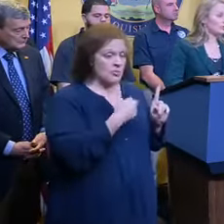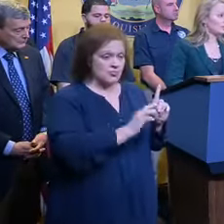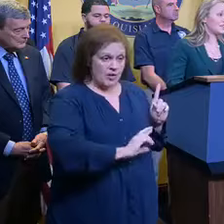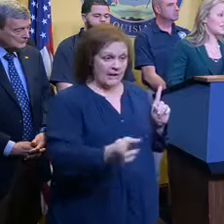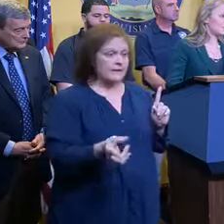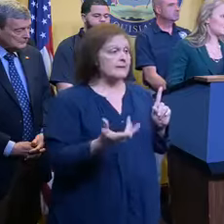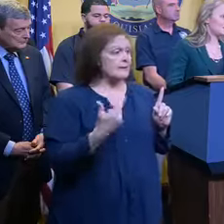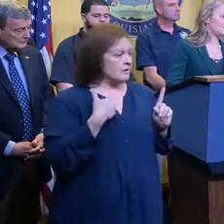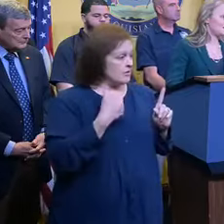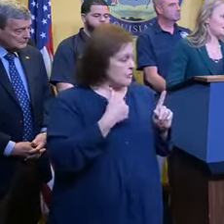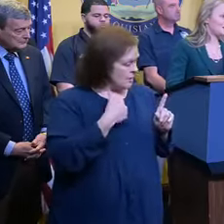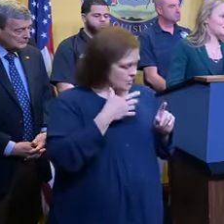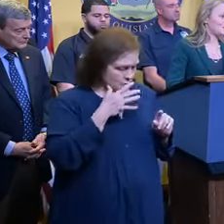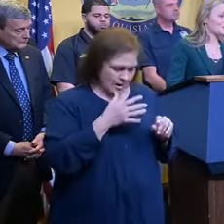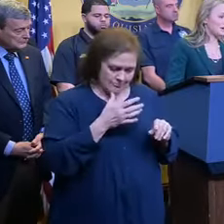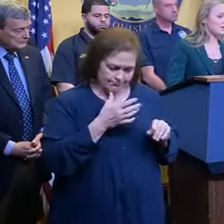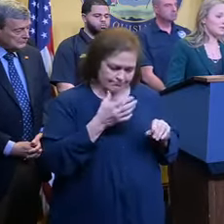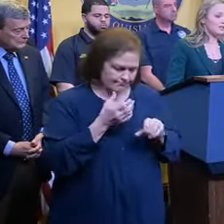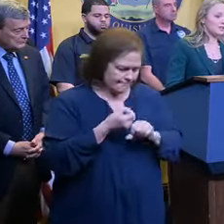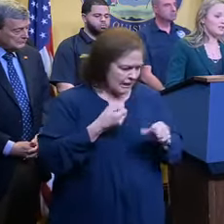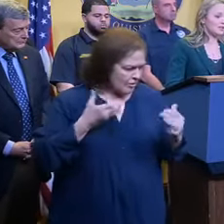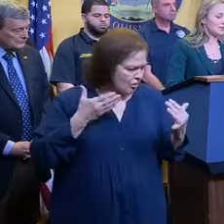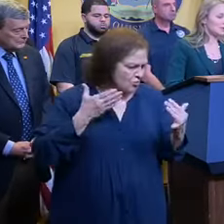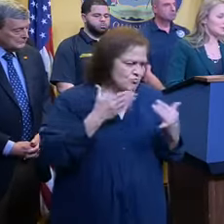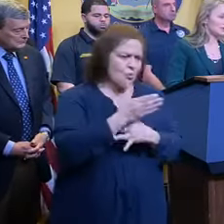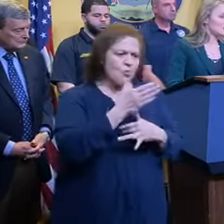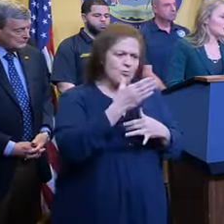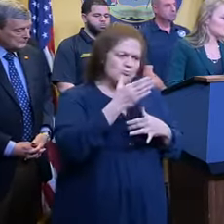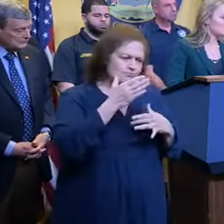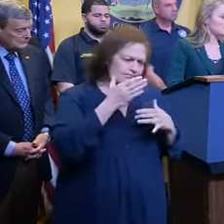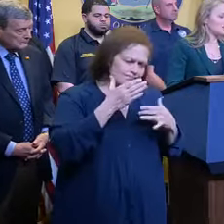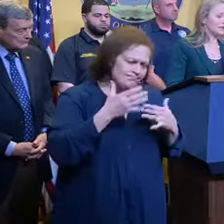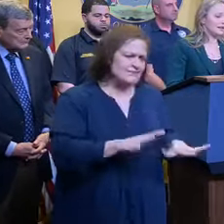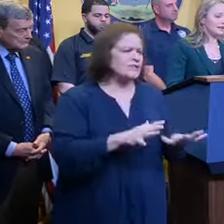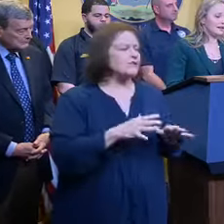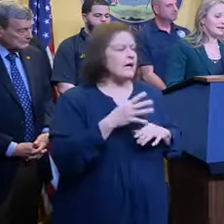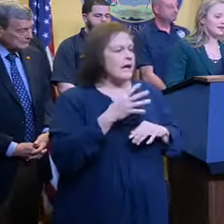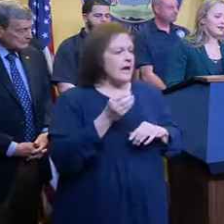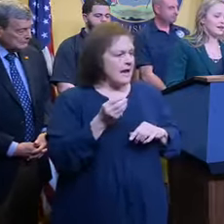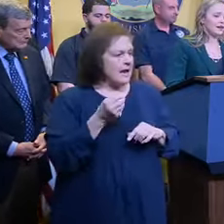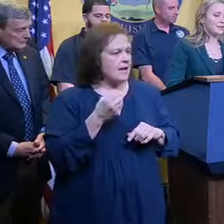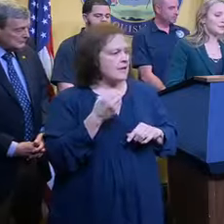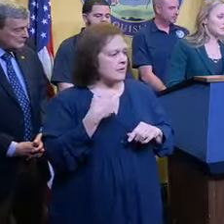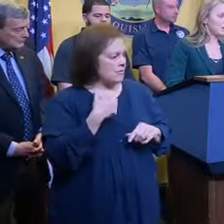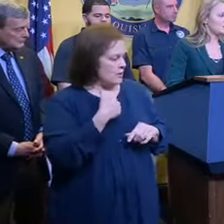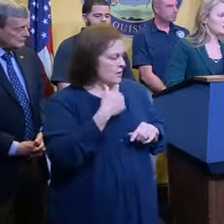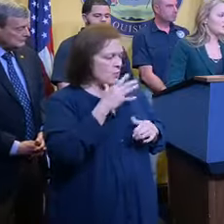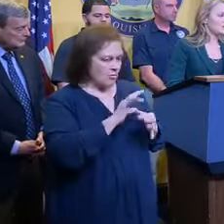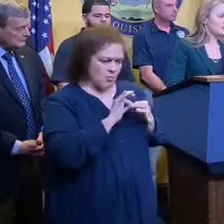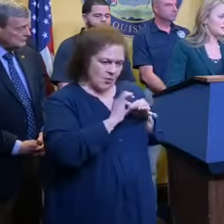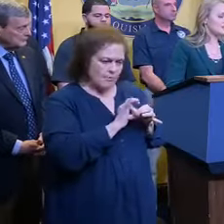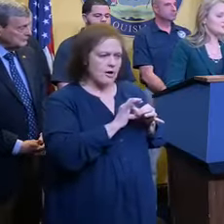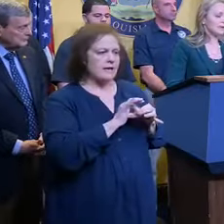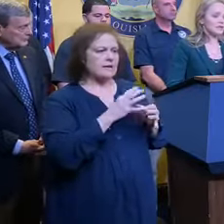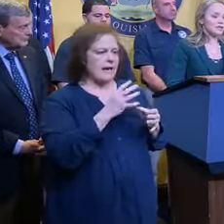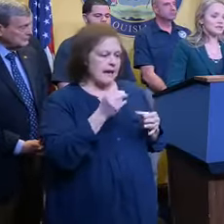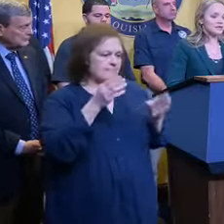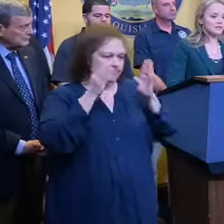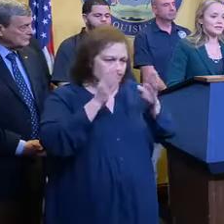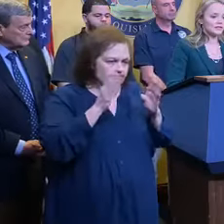We're certainly going to get through this, but we do need everyone's cooperation and participation in heeding